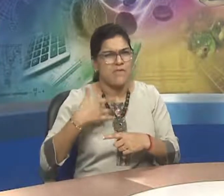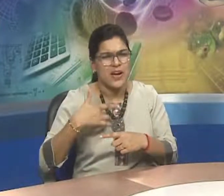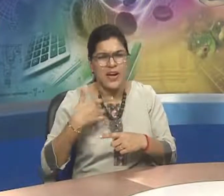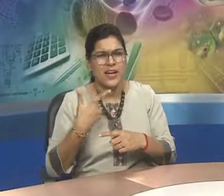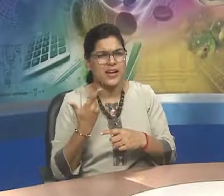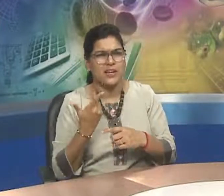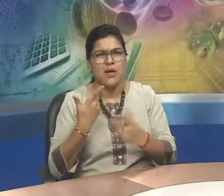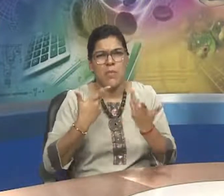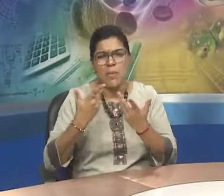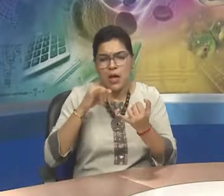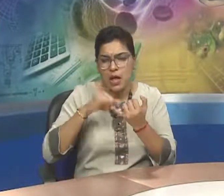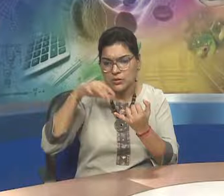any